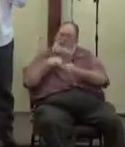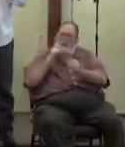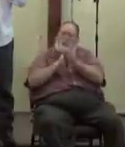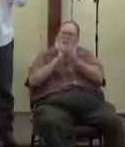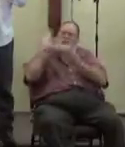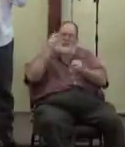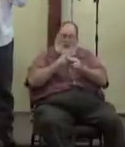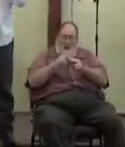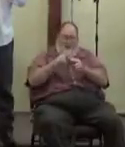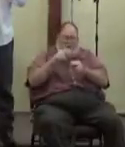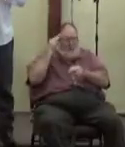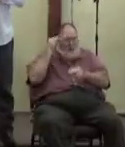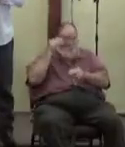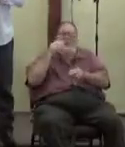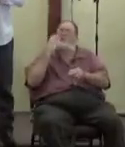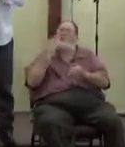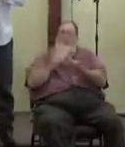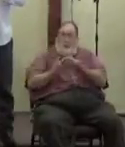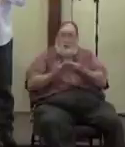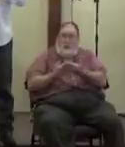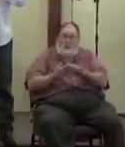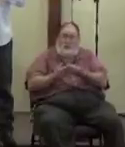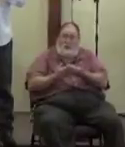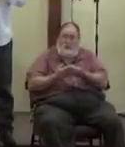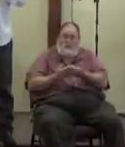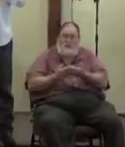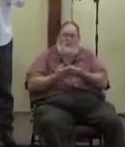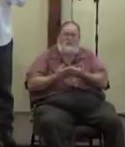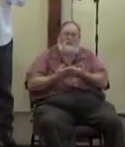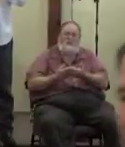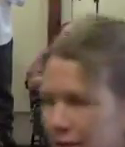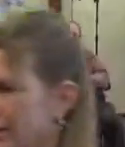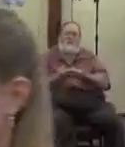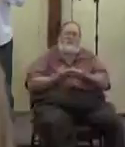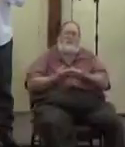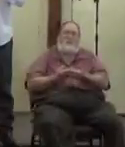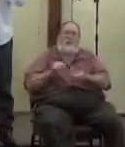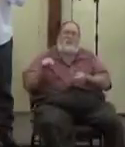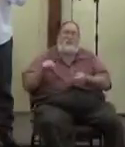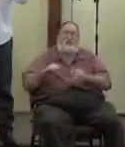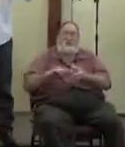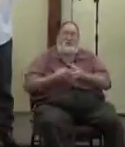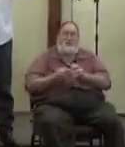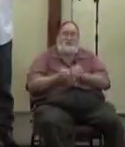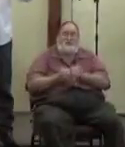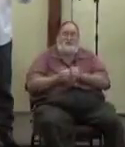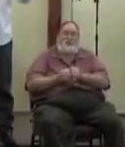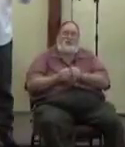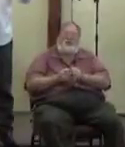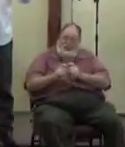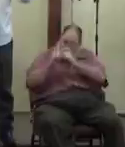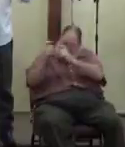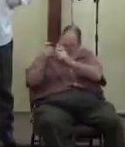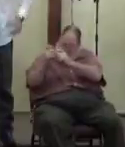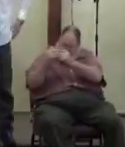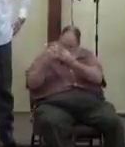Lord, for it is good. He starts out, I'll sacrifice a freewill offering. And that's what we're to do as